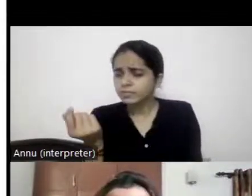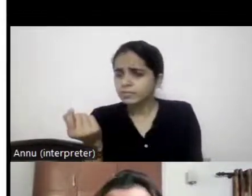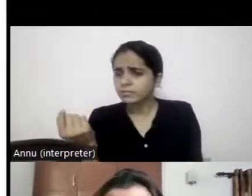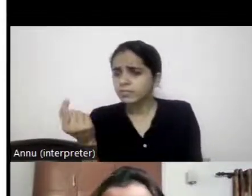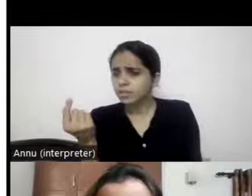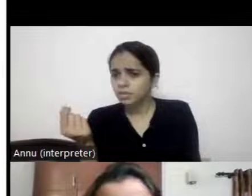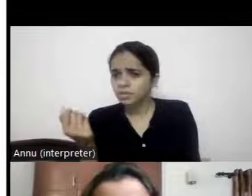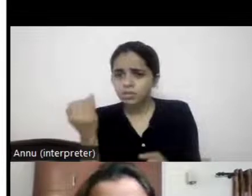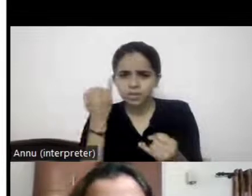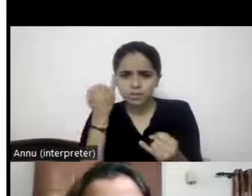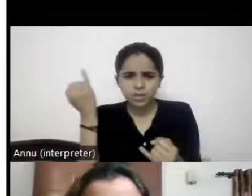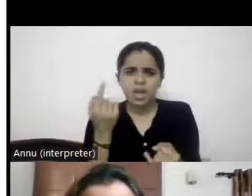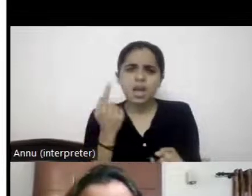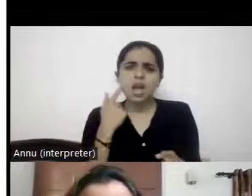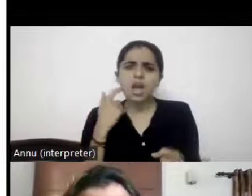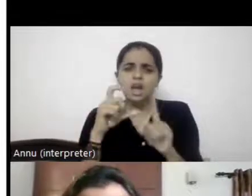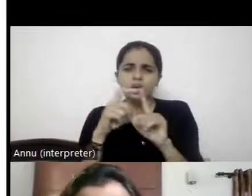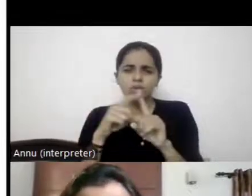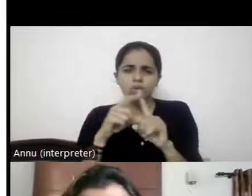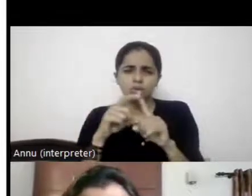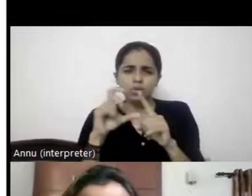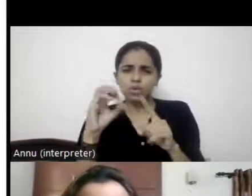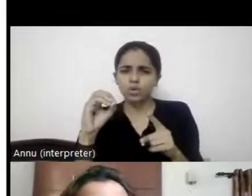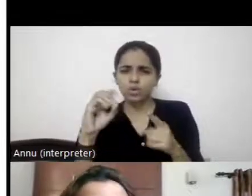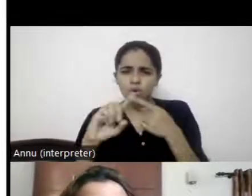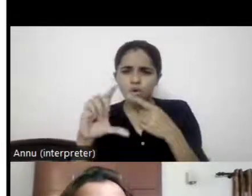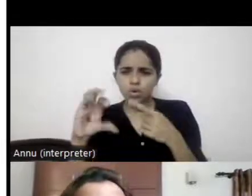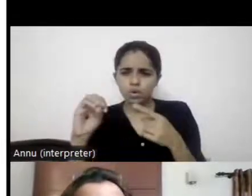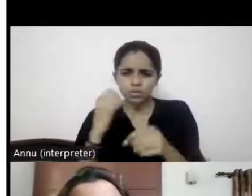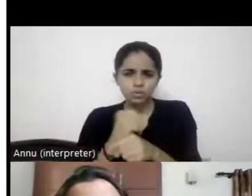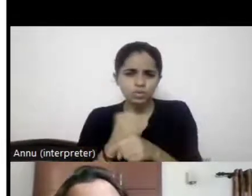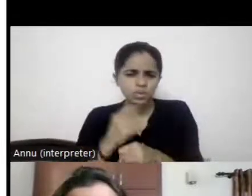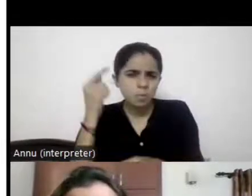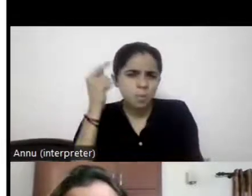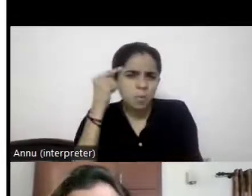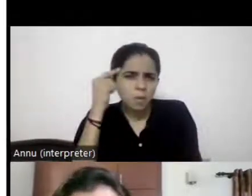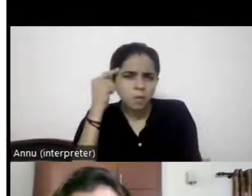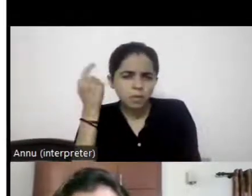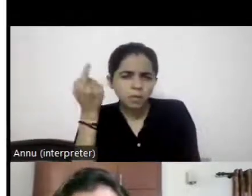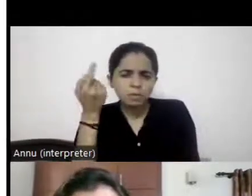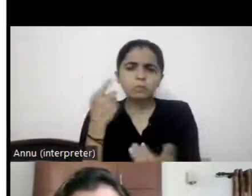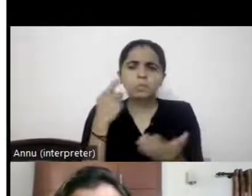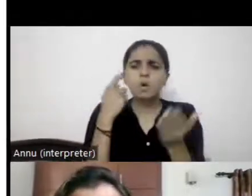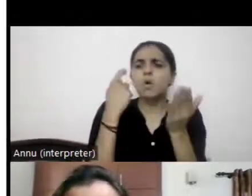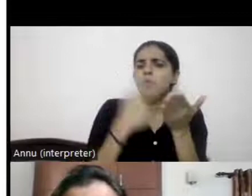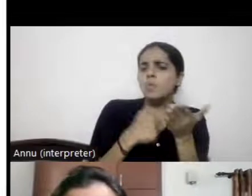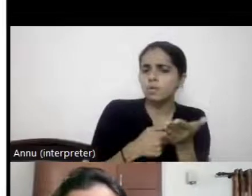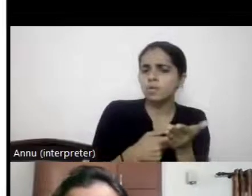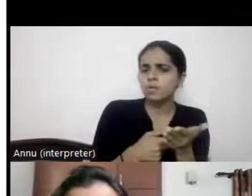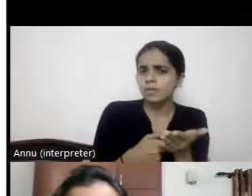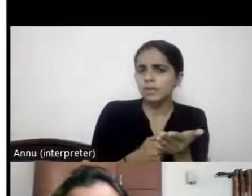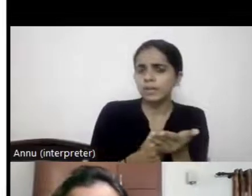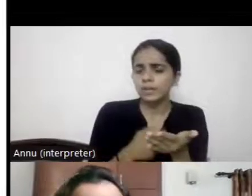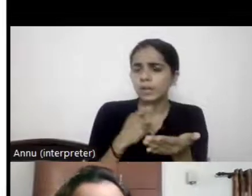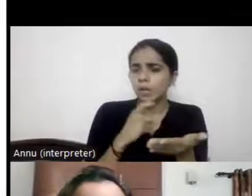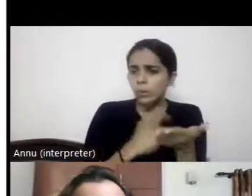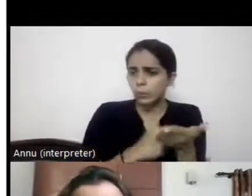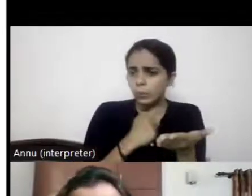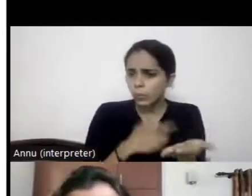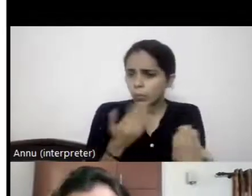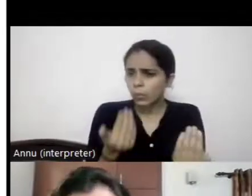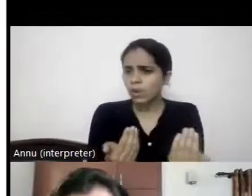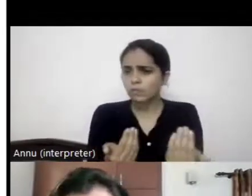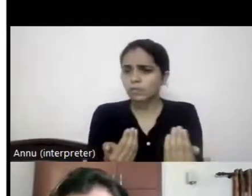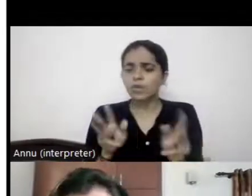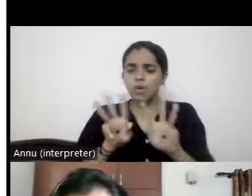an ideology of norm. There's an ideology of ability, which is propagated through